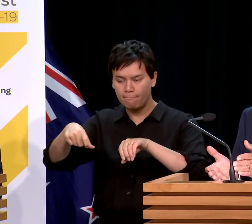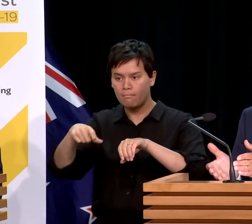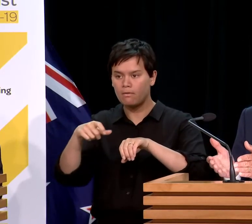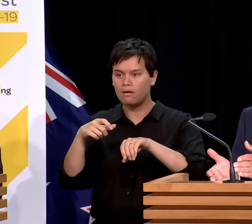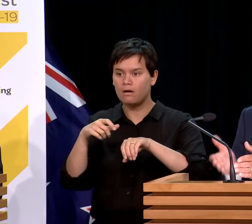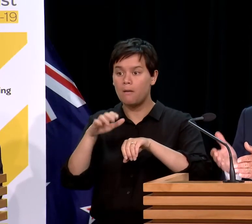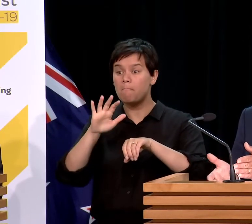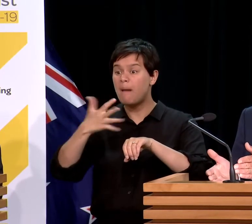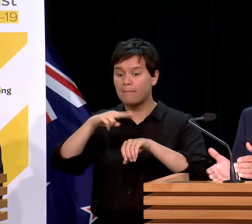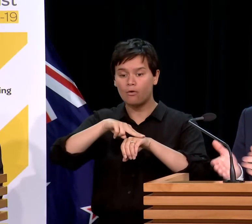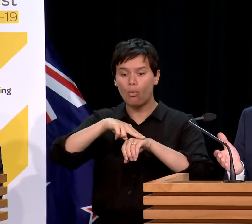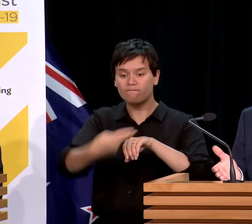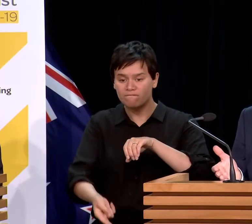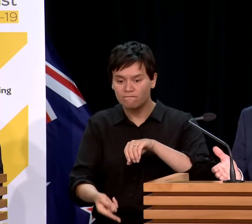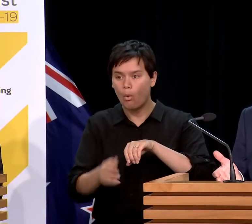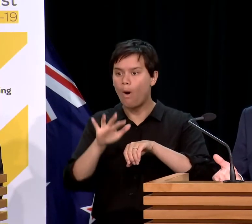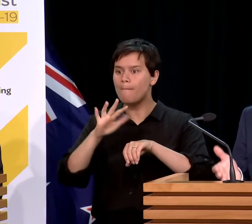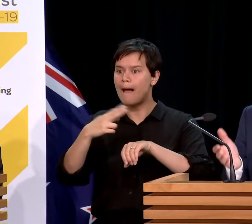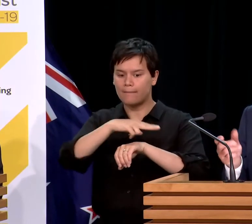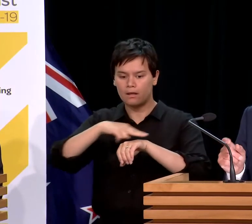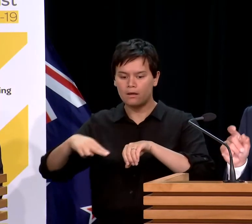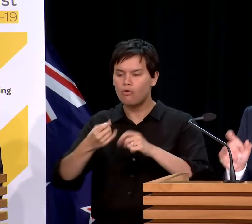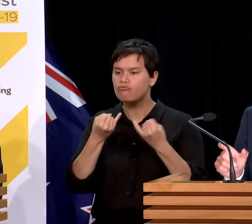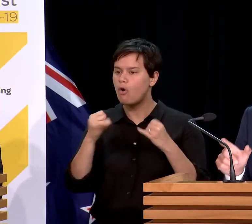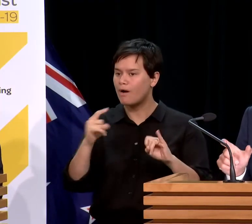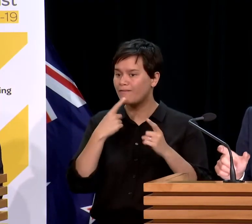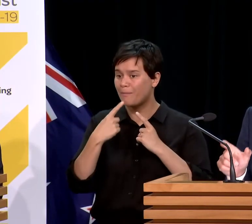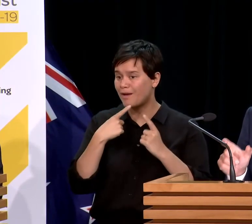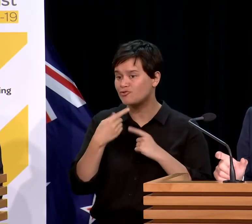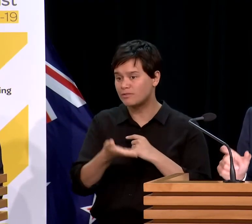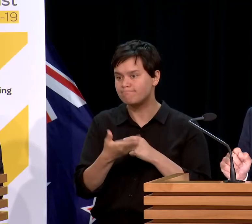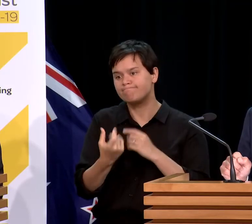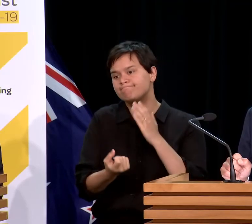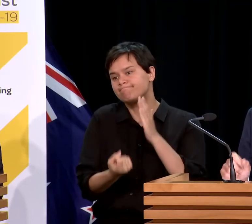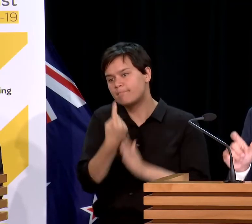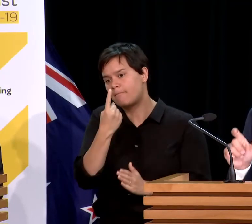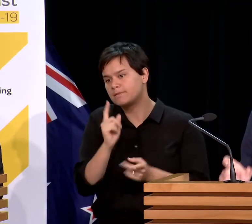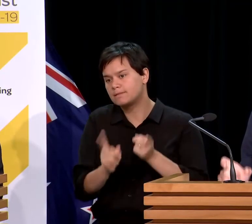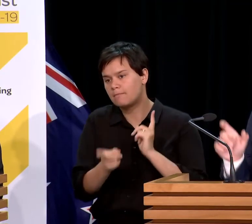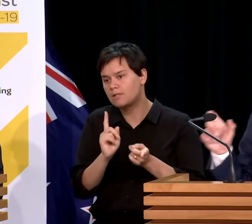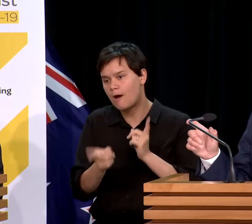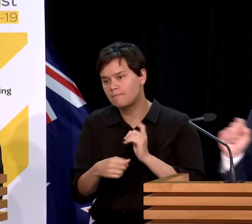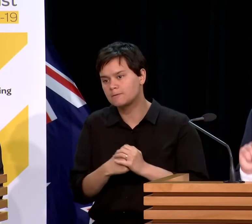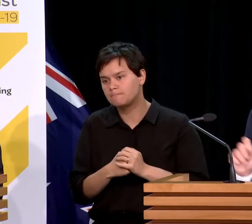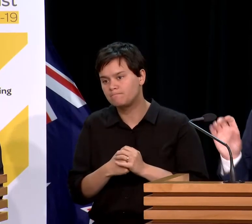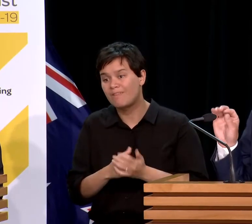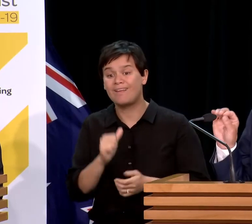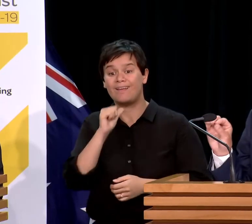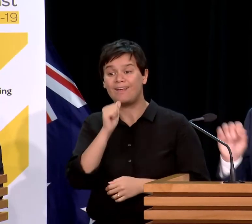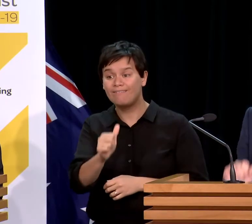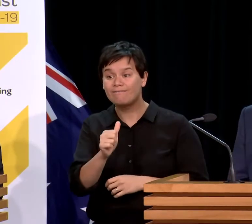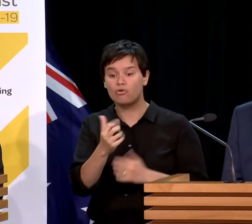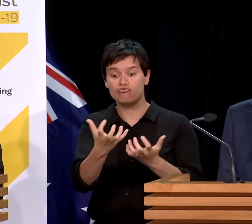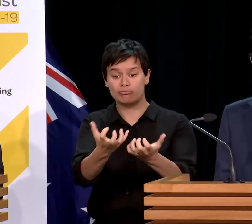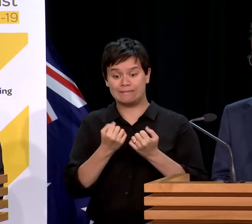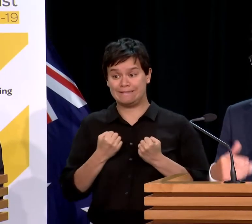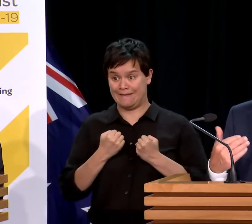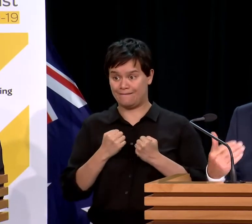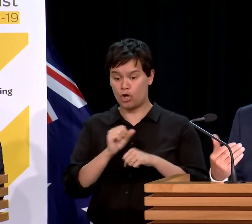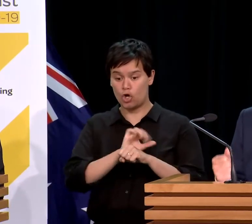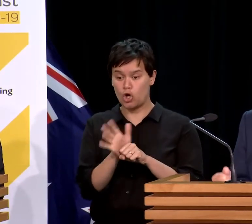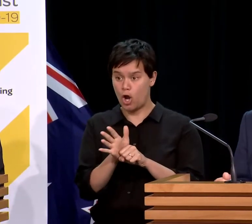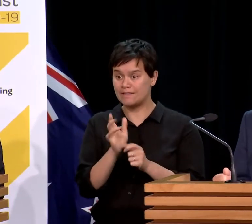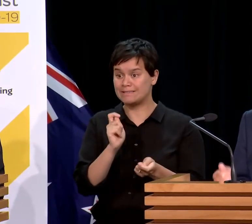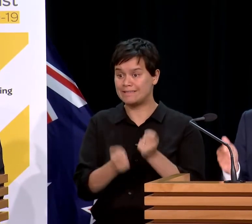rigorous protocols about processing of samples, and if all the information isn't on a sample and they can't match that with what is in the database, then